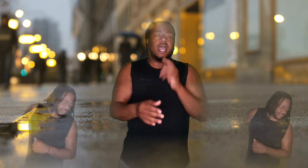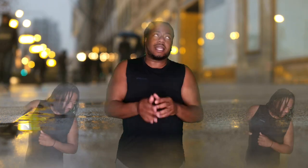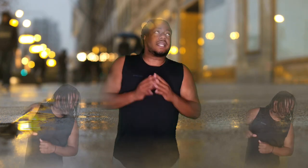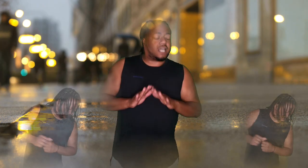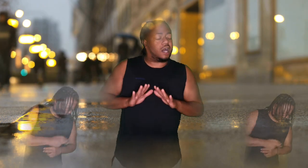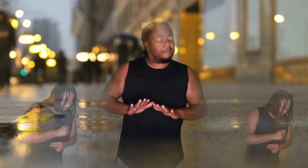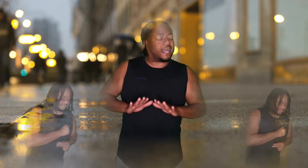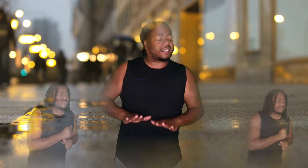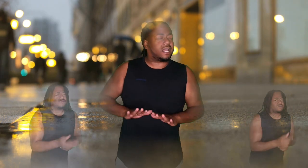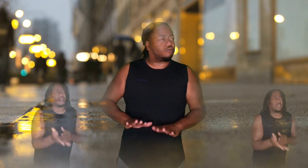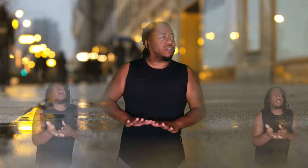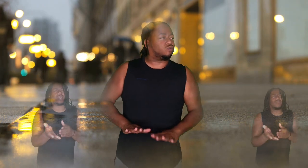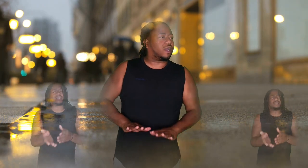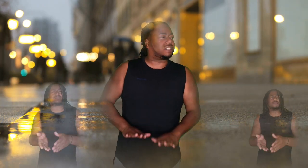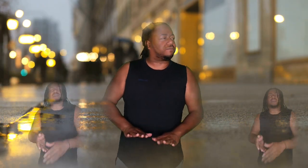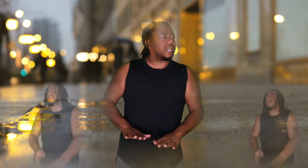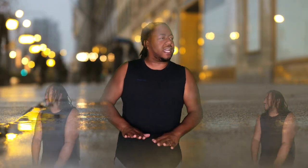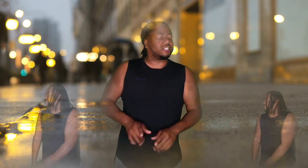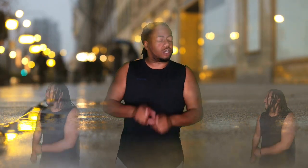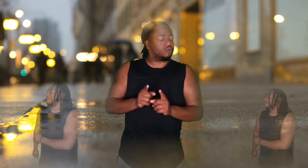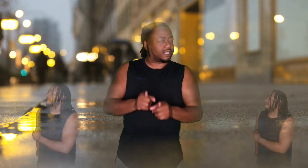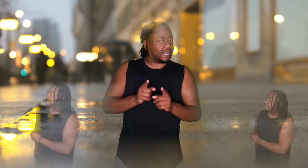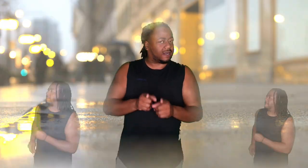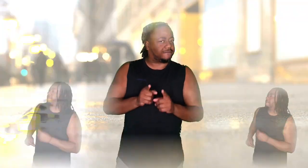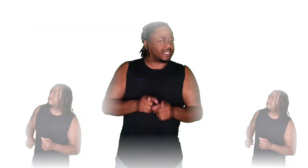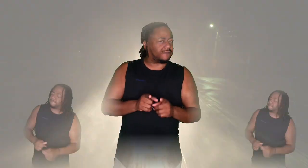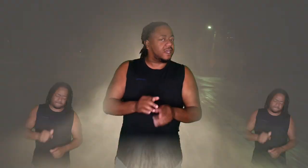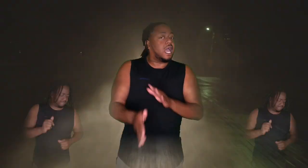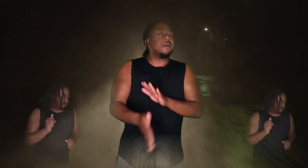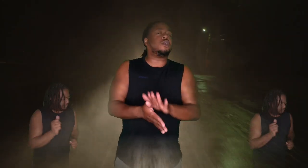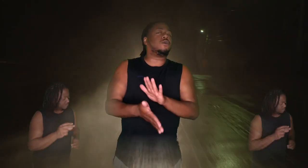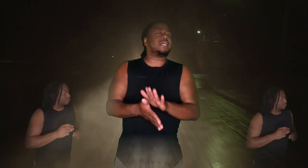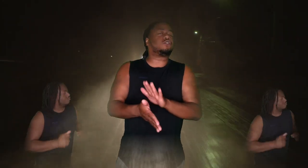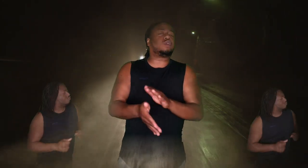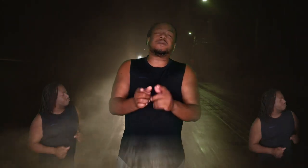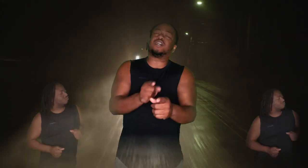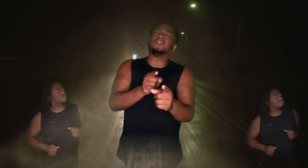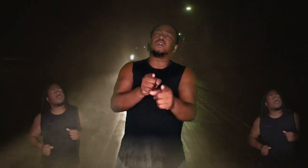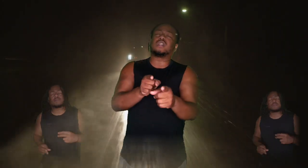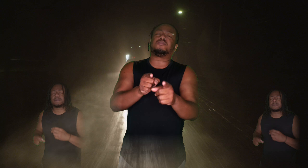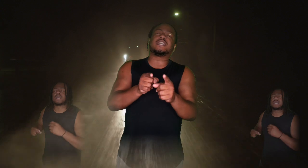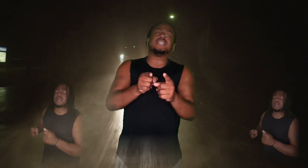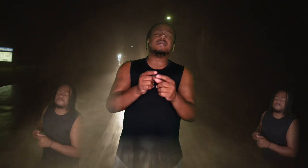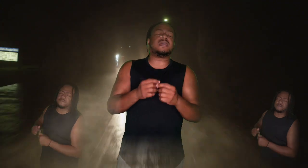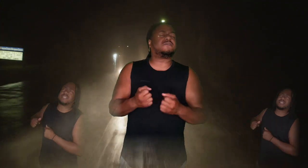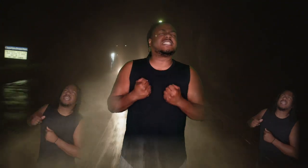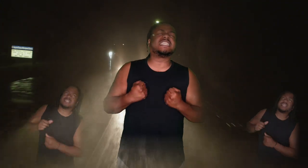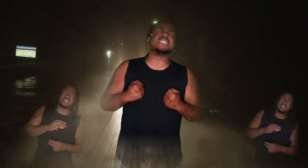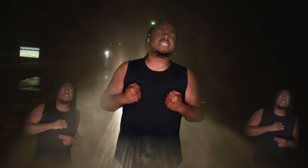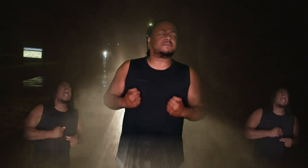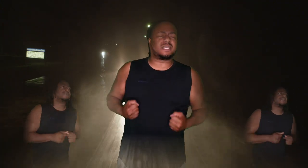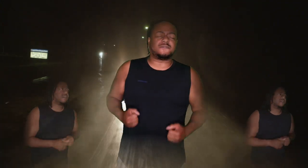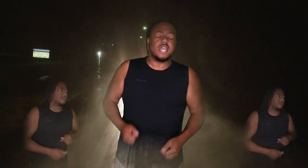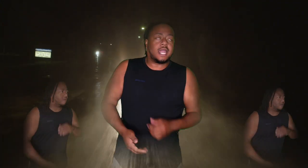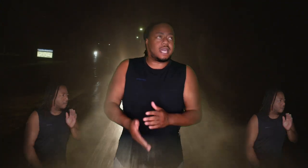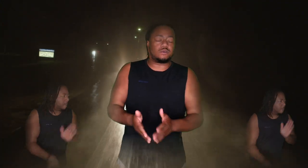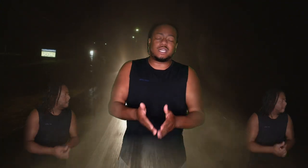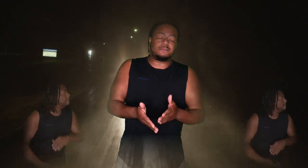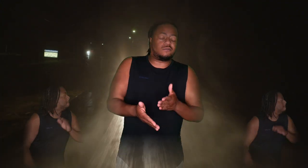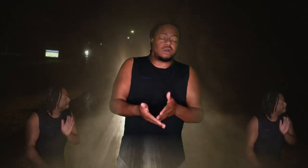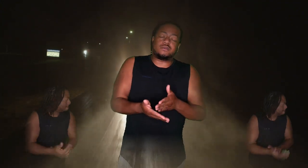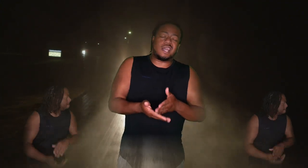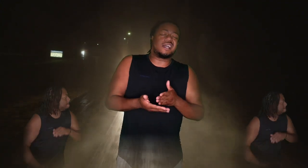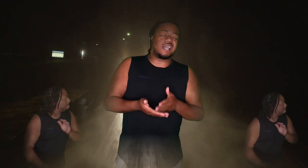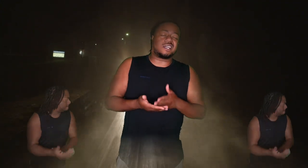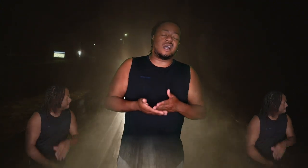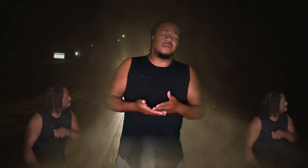stay. Gotta calm back down, rearrange some things. So you said I'm forgiven. I'm knowing that you're tripping, cause you gonna bring it up every chance that you're given. Now don't get